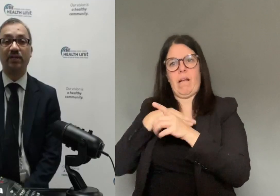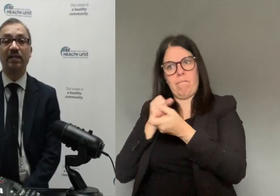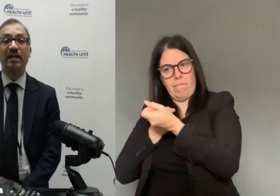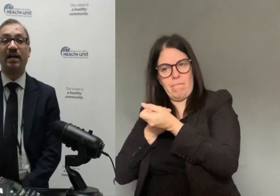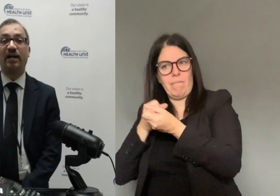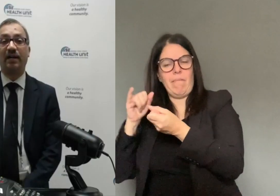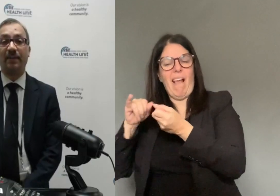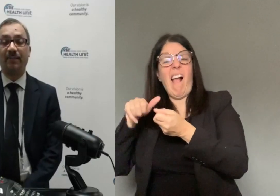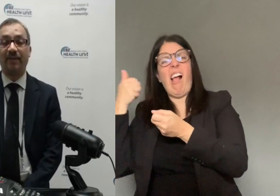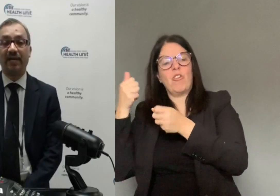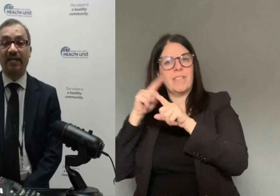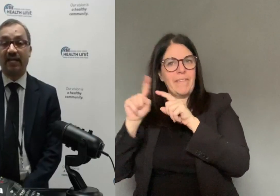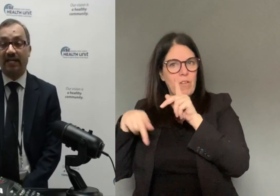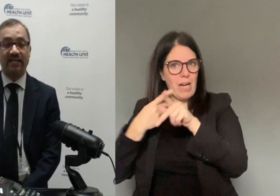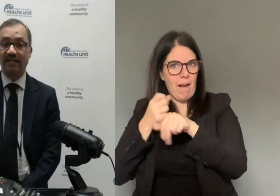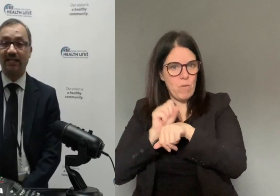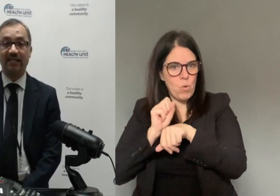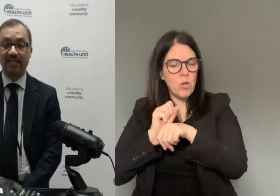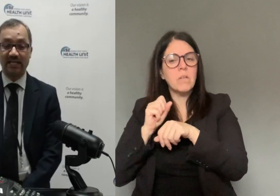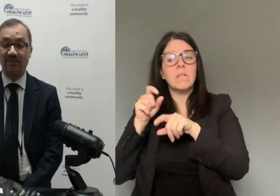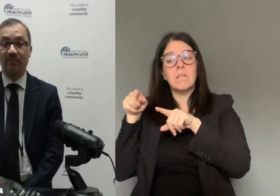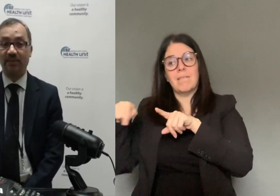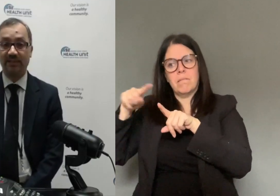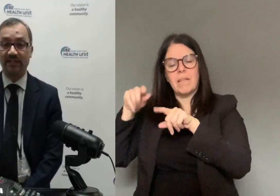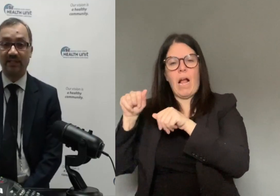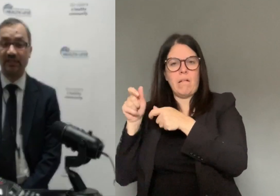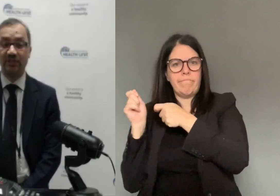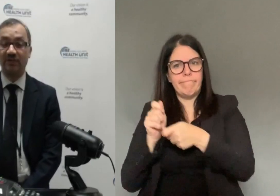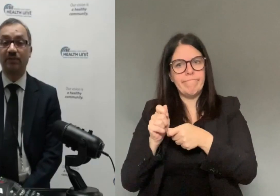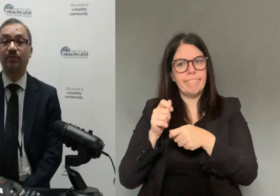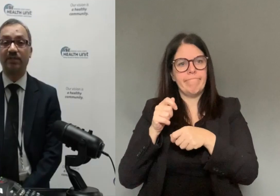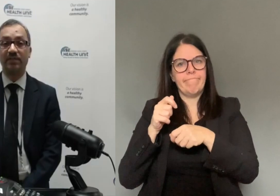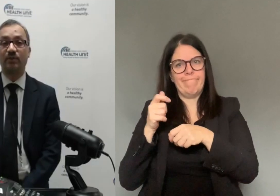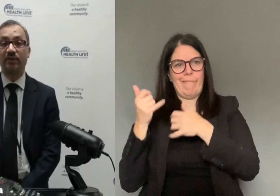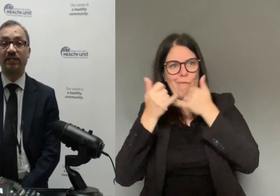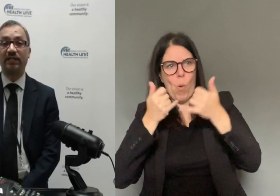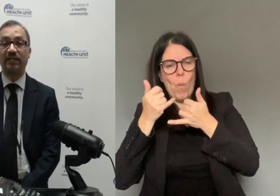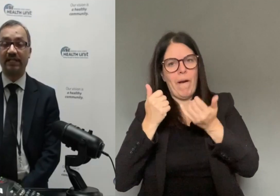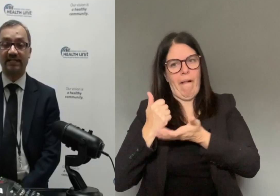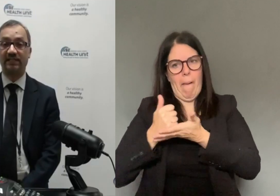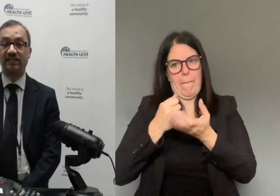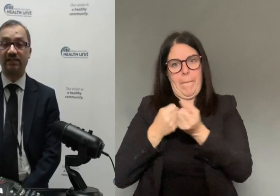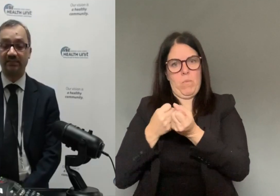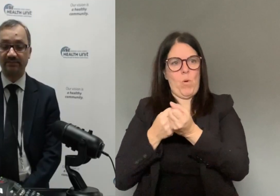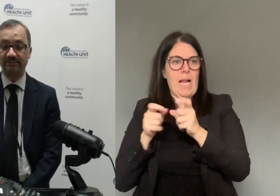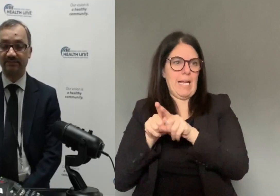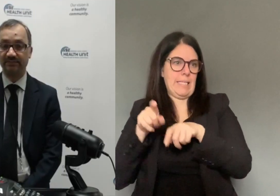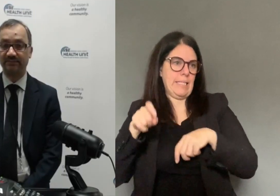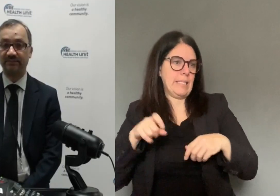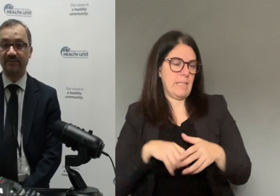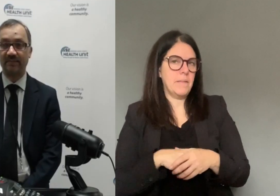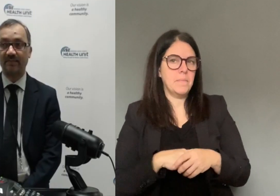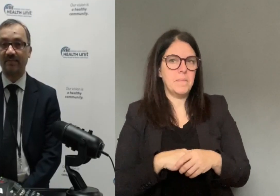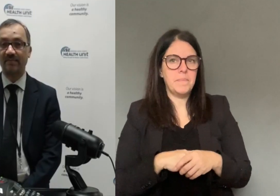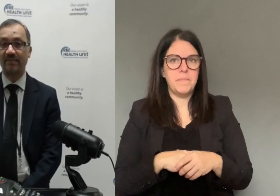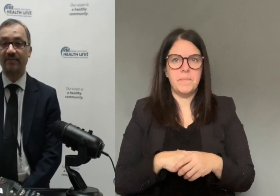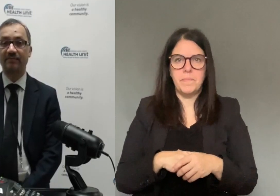work. And they can be pulled to support this work as needed.